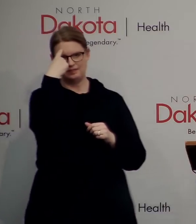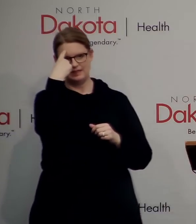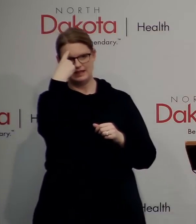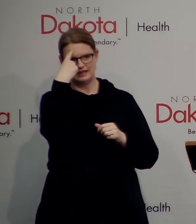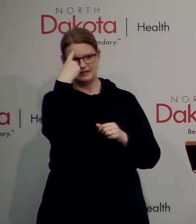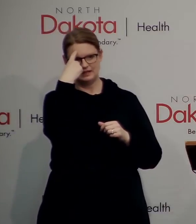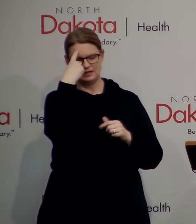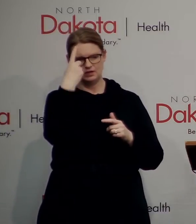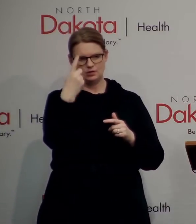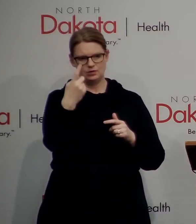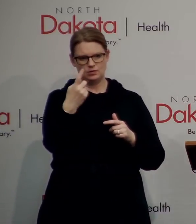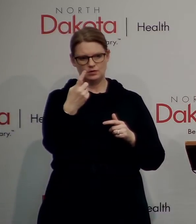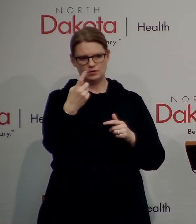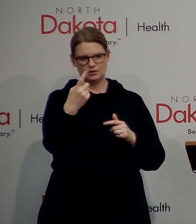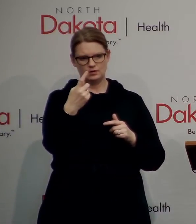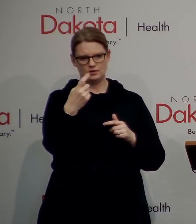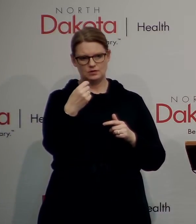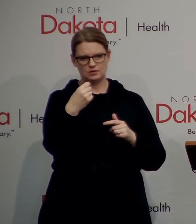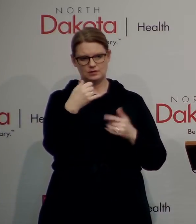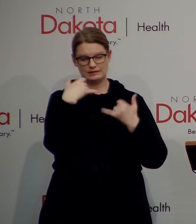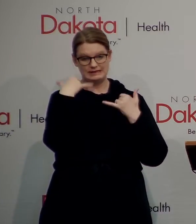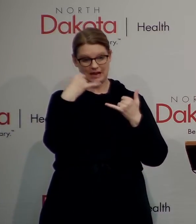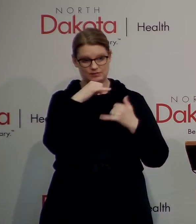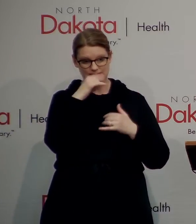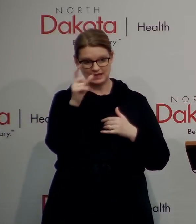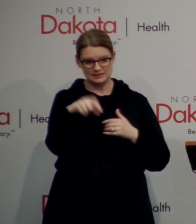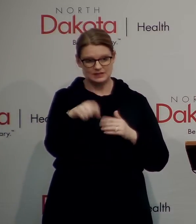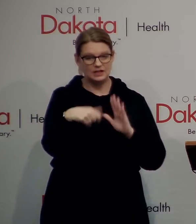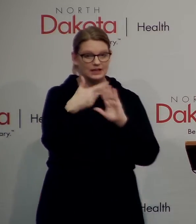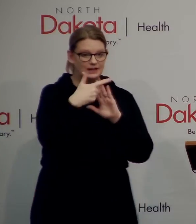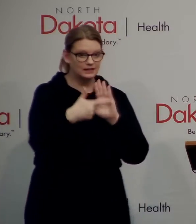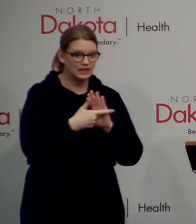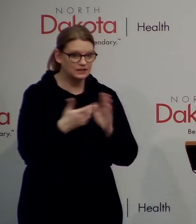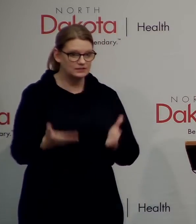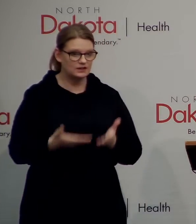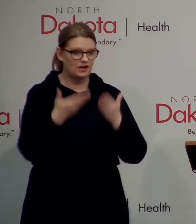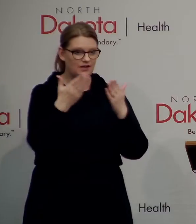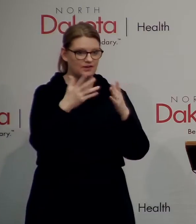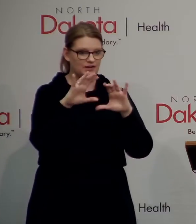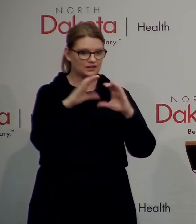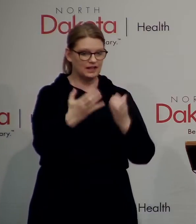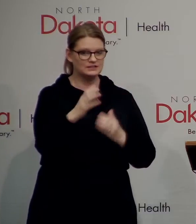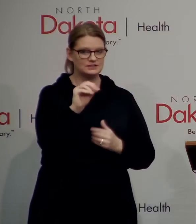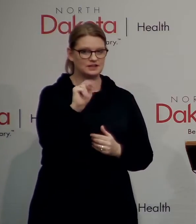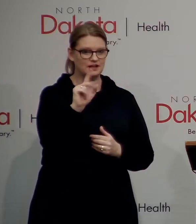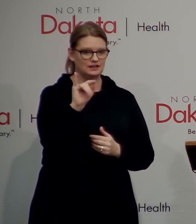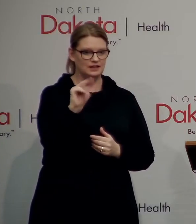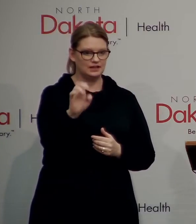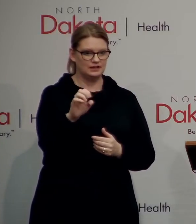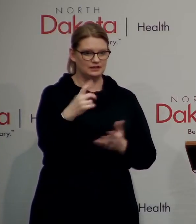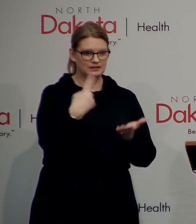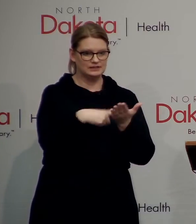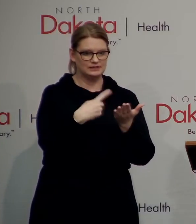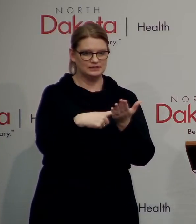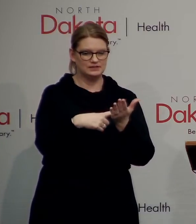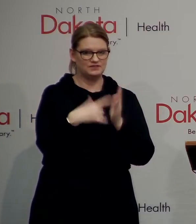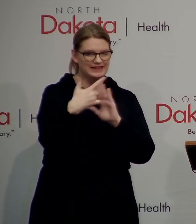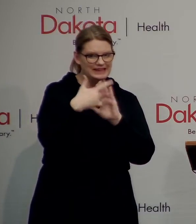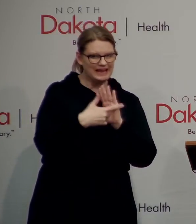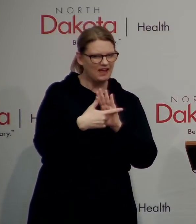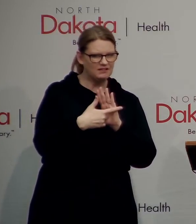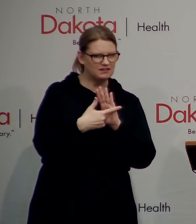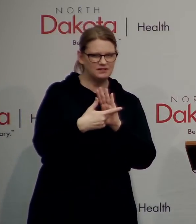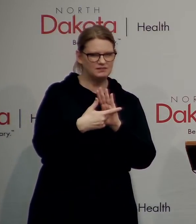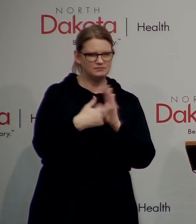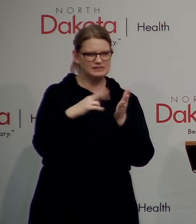sort of implying that right now it's not necessarily legal to offer classes online. Can you talk about the legality of that